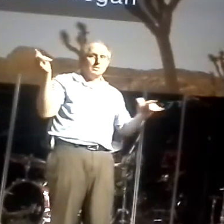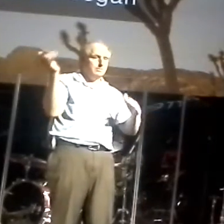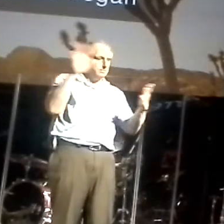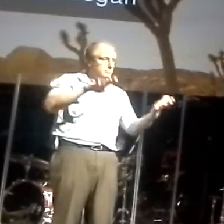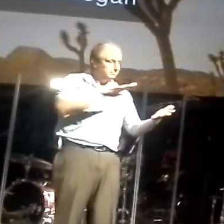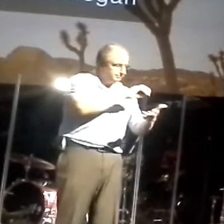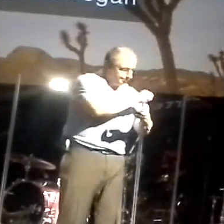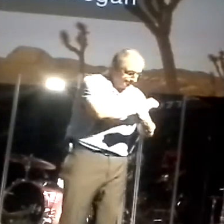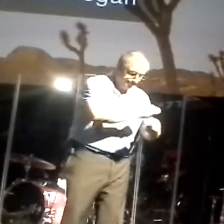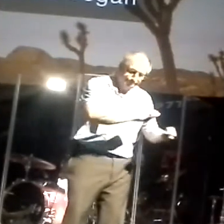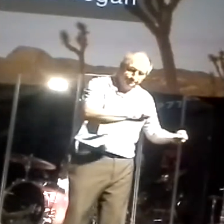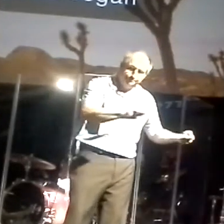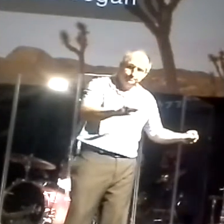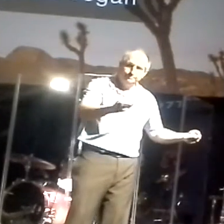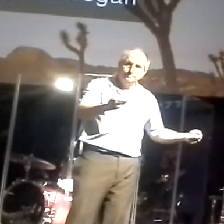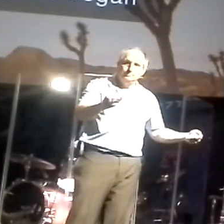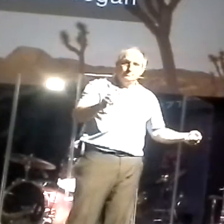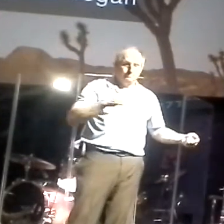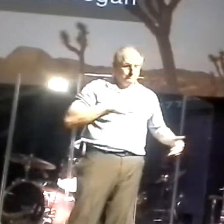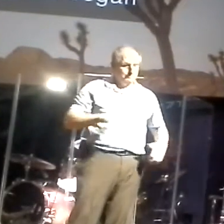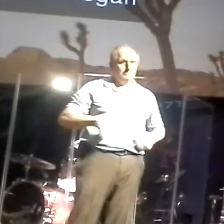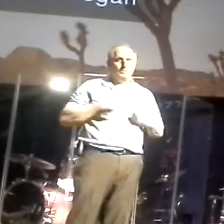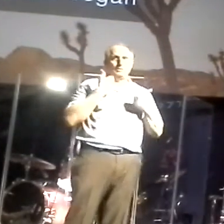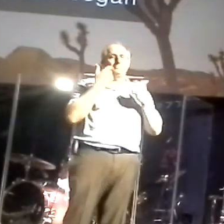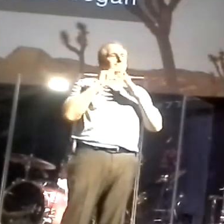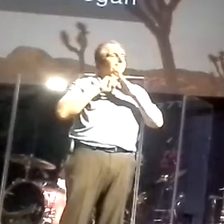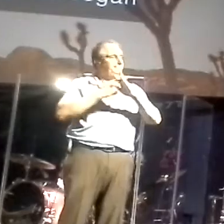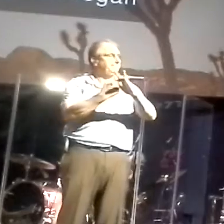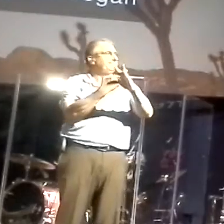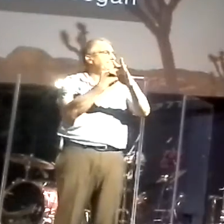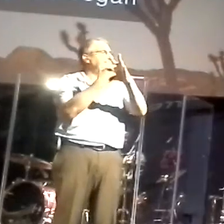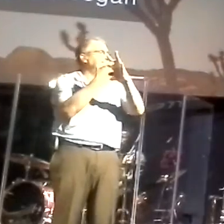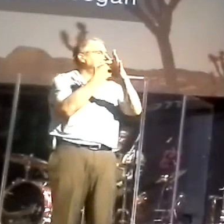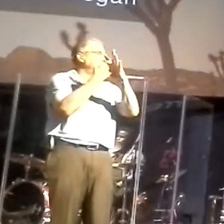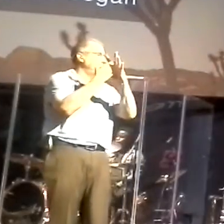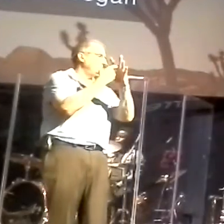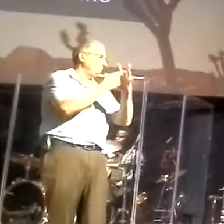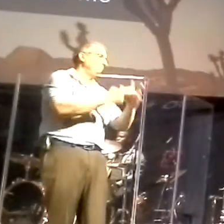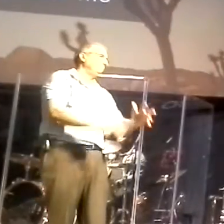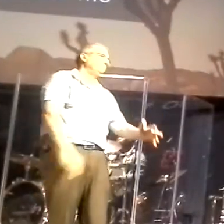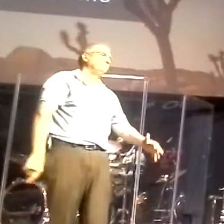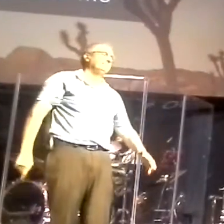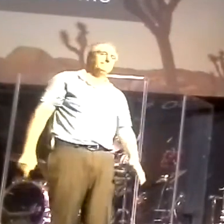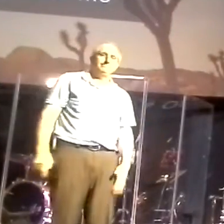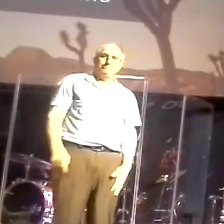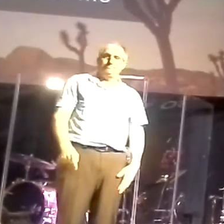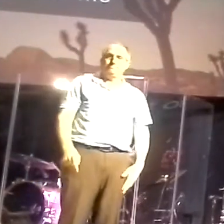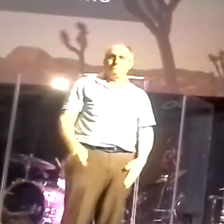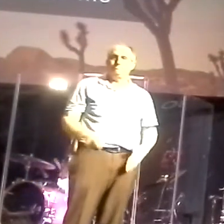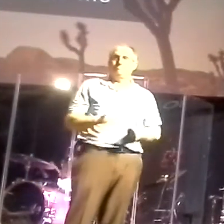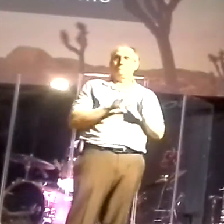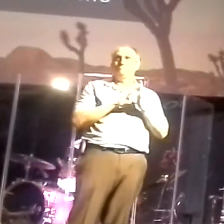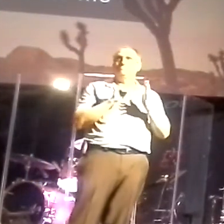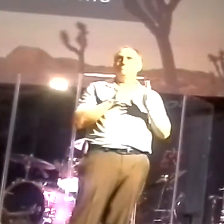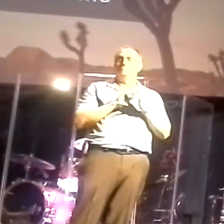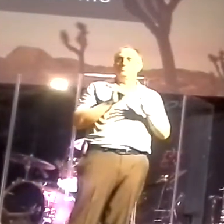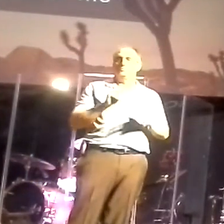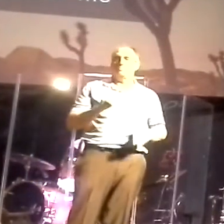When death was arrested, my life began. Let's sing this out.